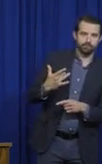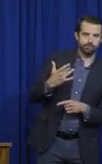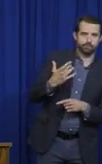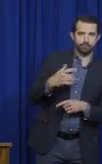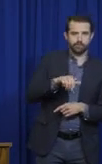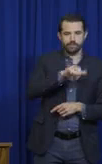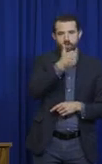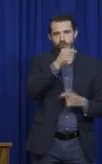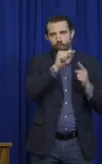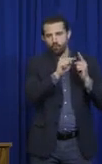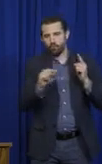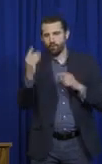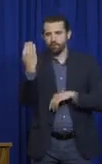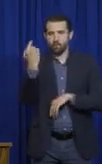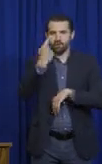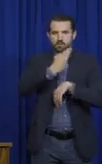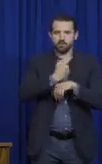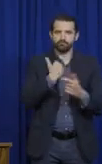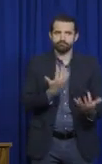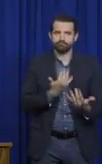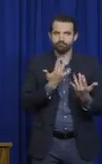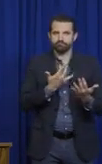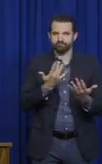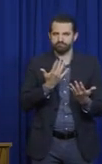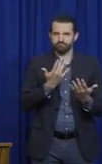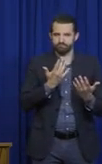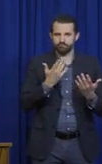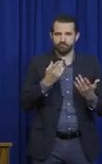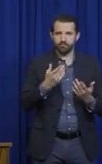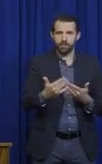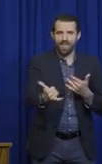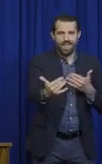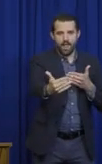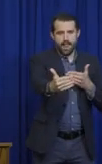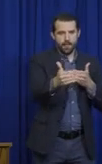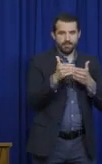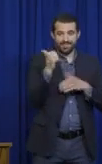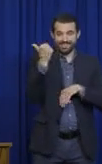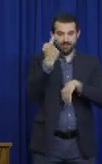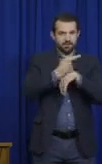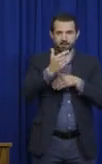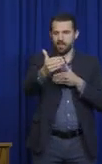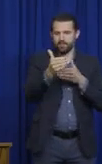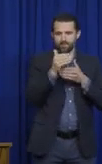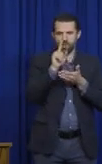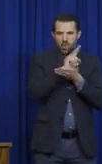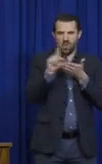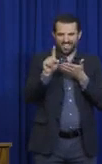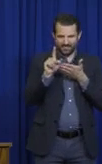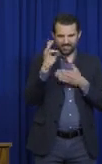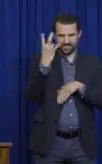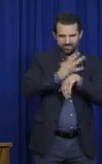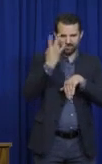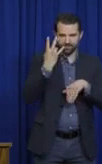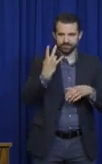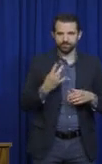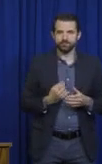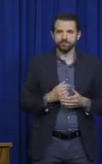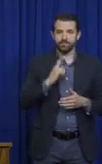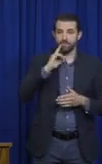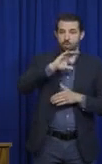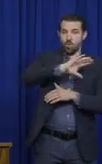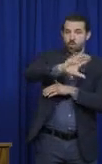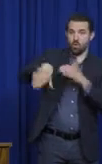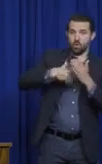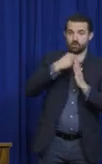period, so this 7 day turnaround is a significant change. All claims will be retroactive to the